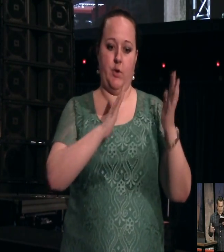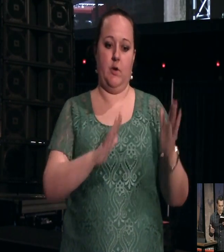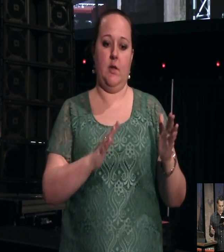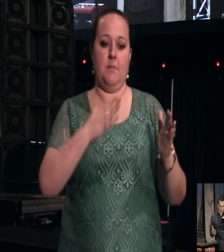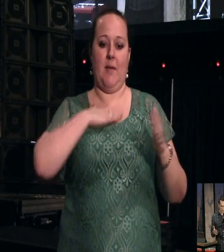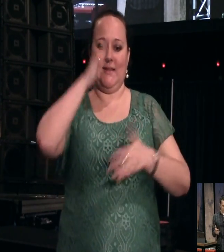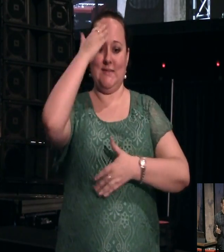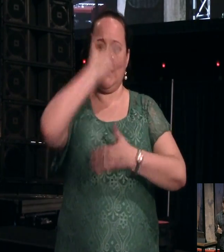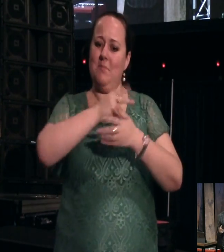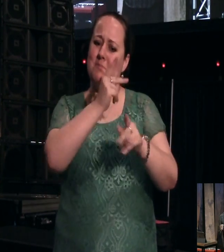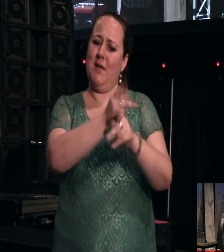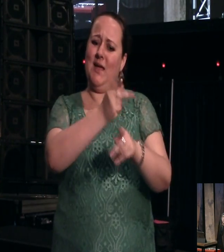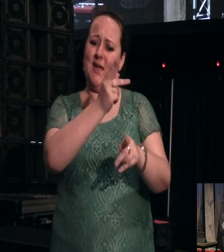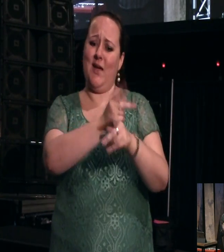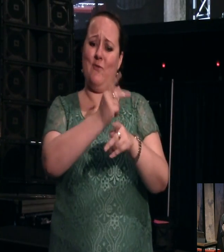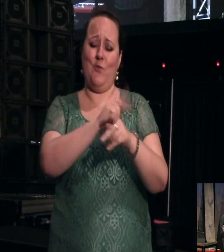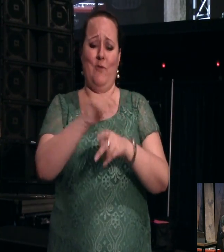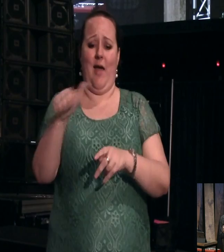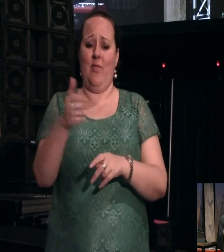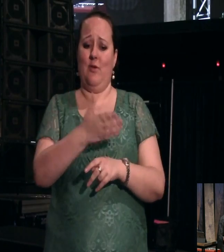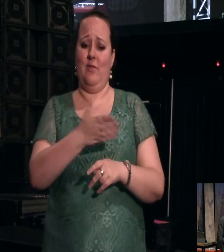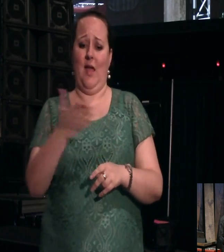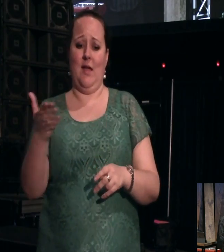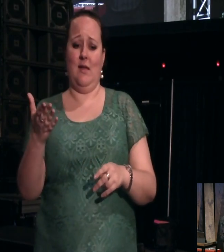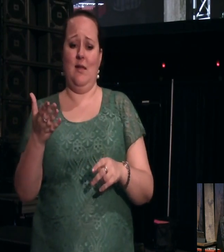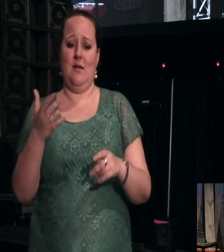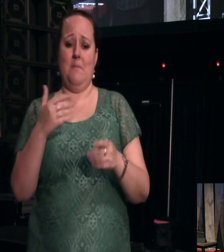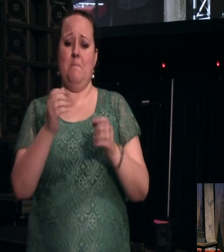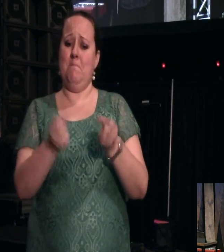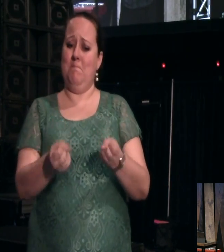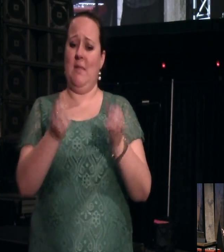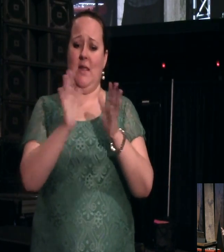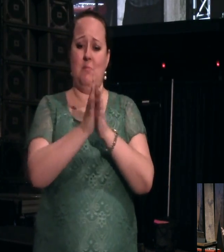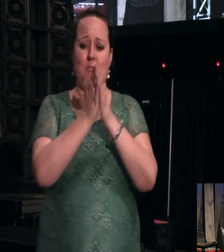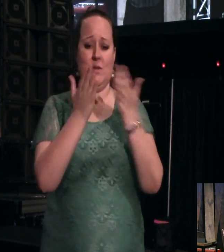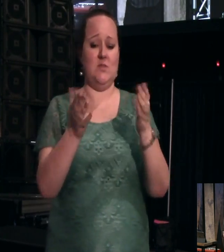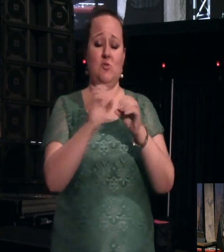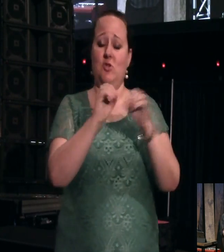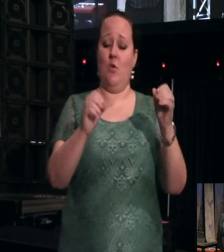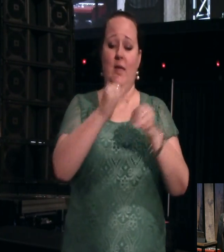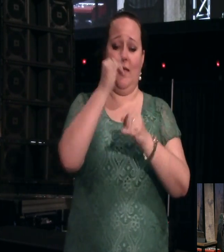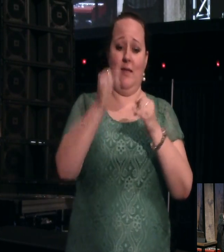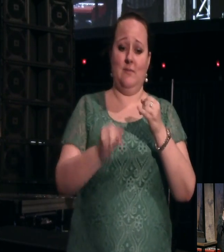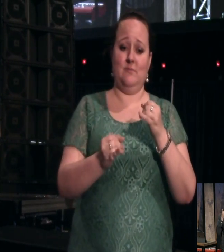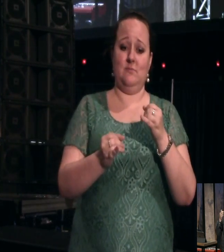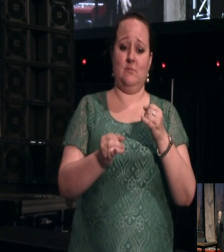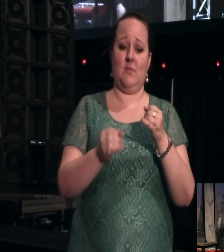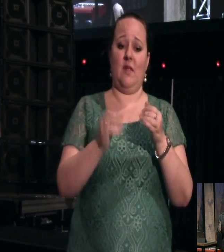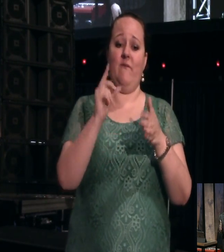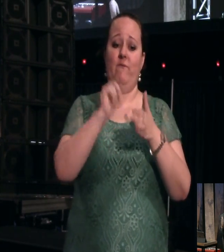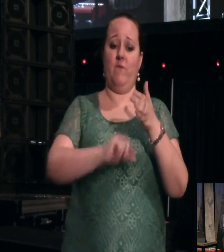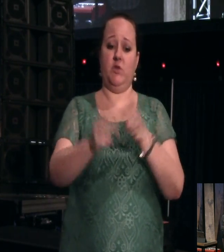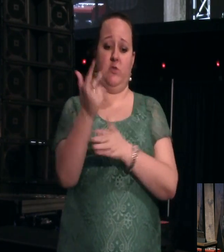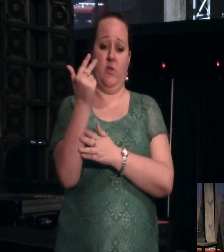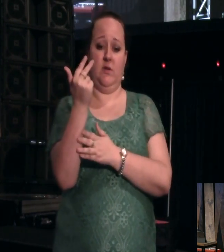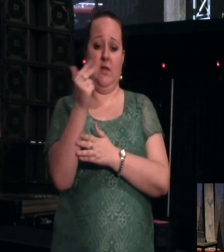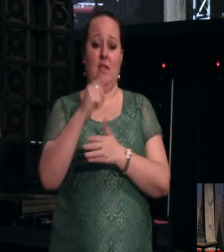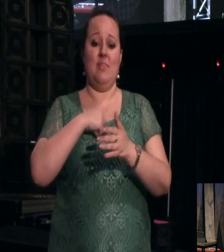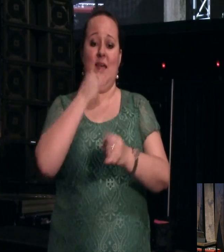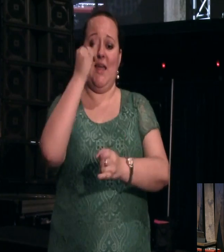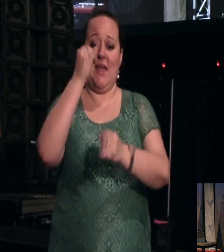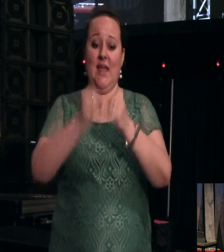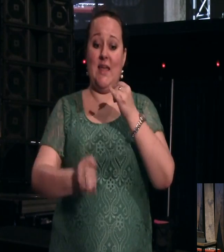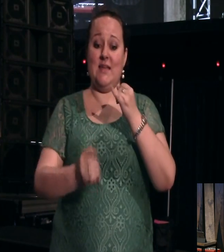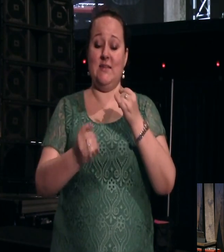They're given by one shepherd. My son, beware of anything beyond these. Of making many books there is no end, and much study is a weariness of the flesh.